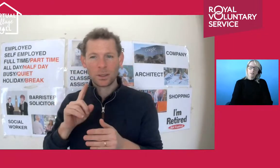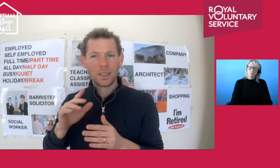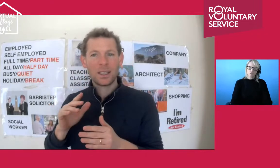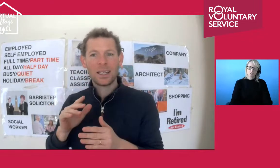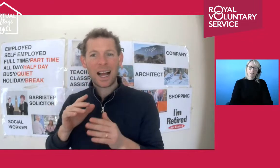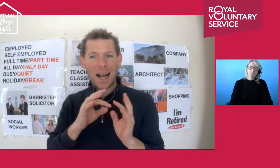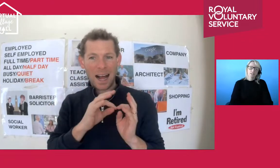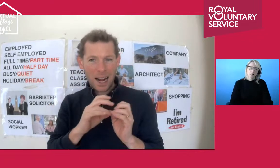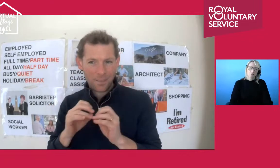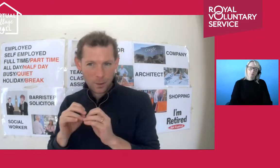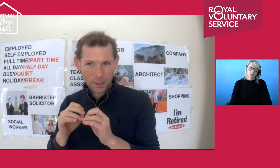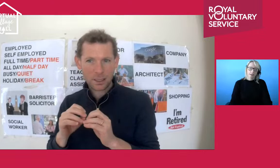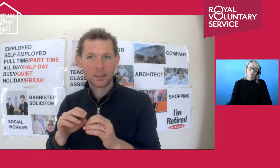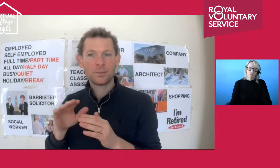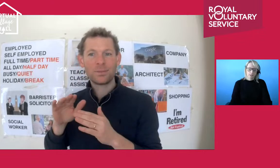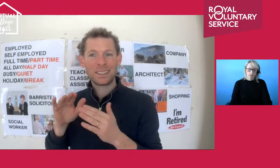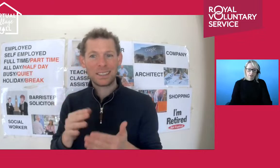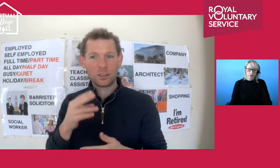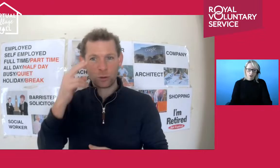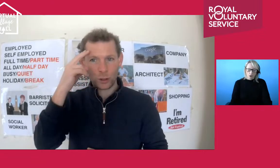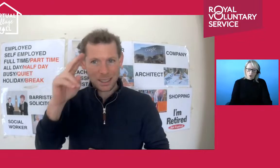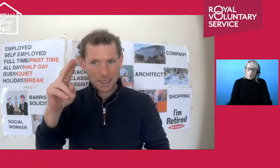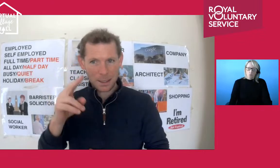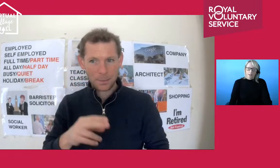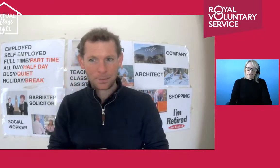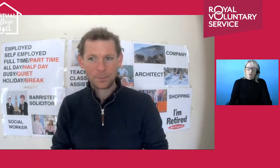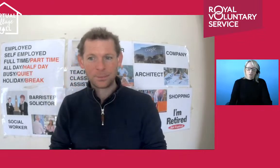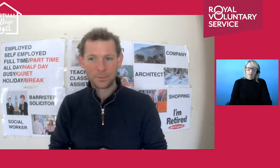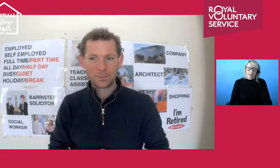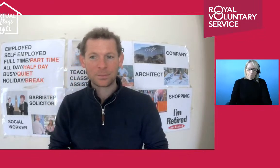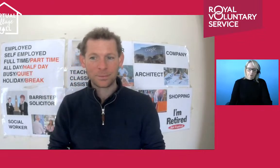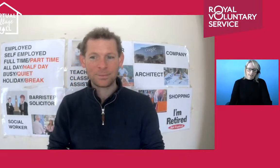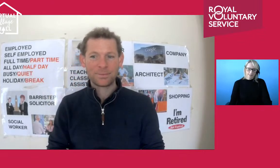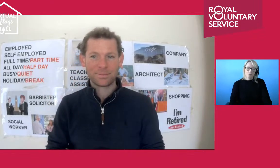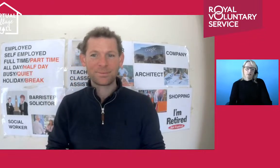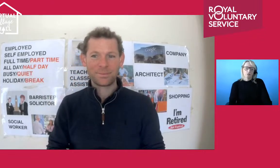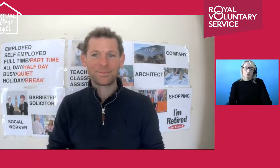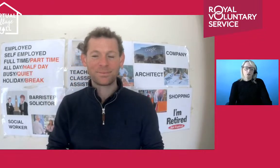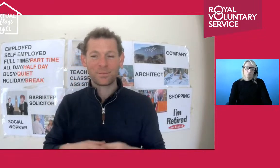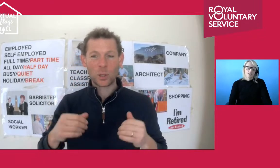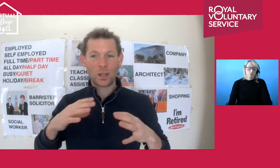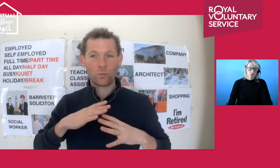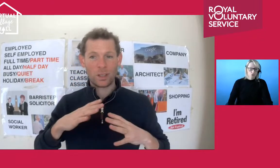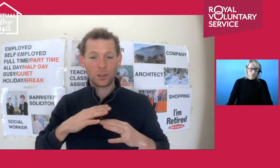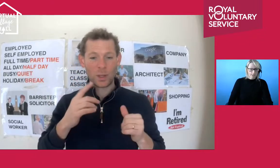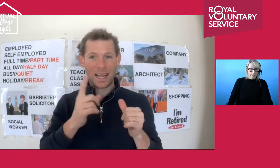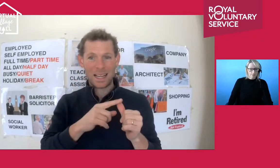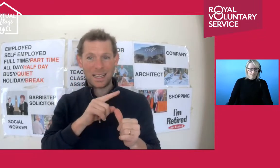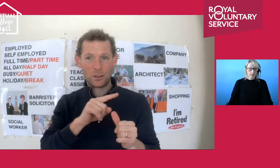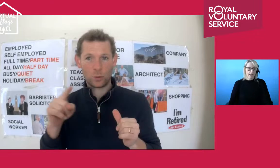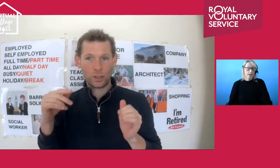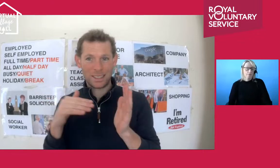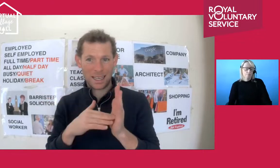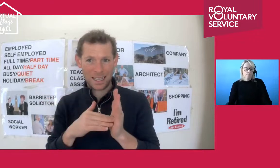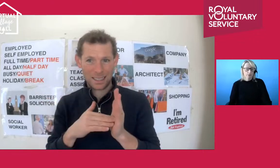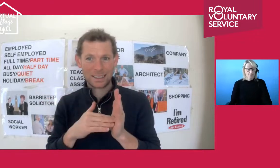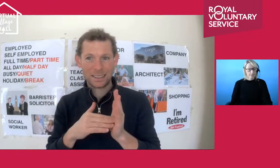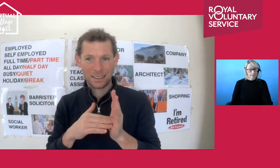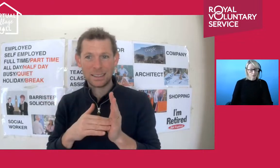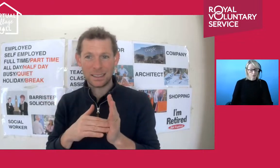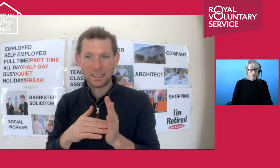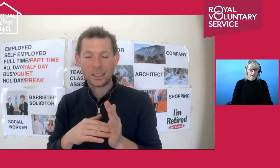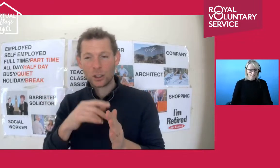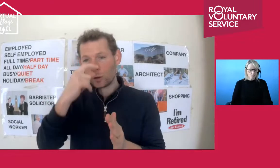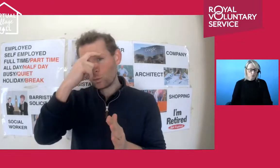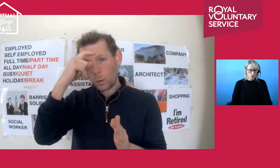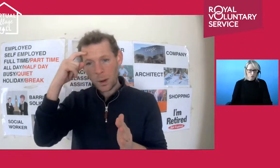So in the first session at the beginning of the year, we learned the alphabet. We learned how to introduce ourselves and tell